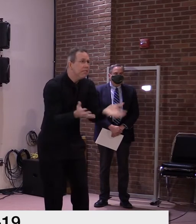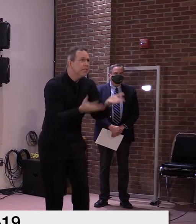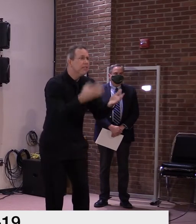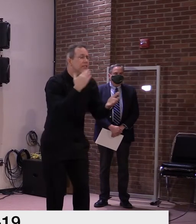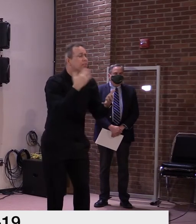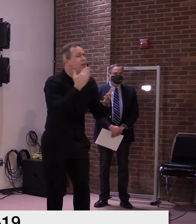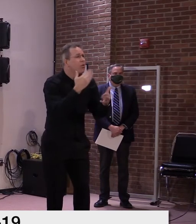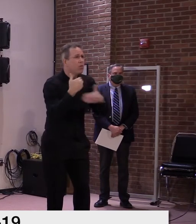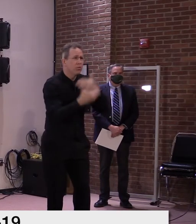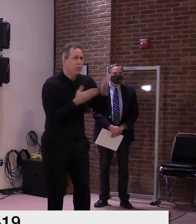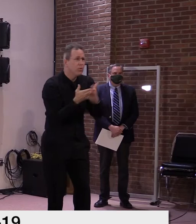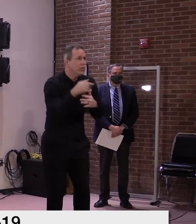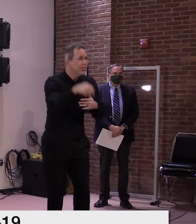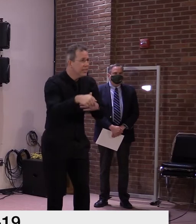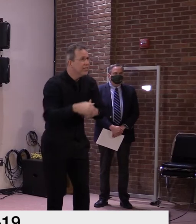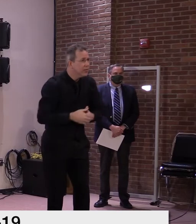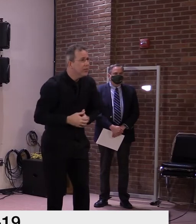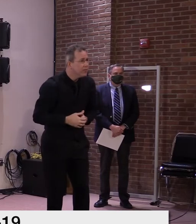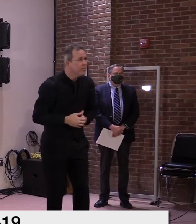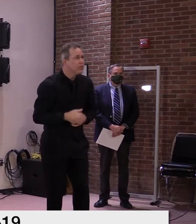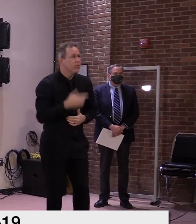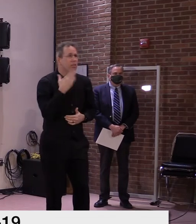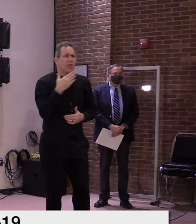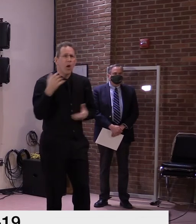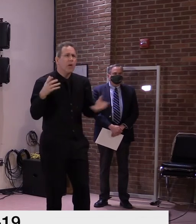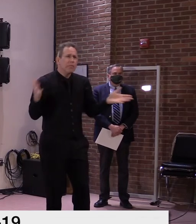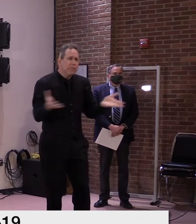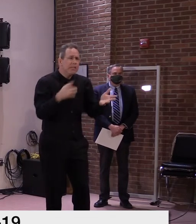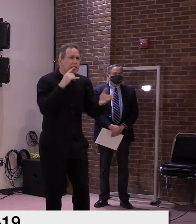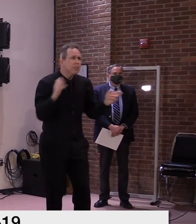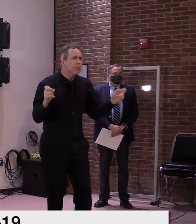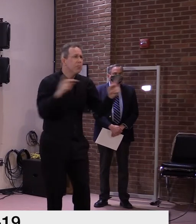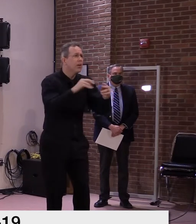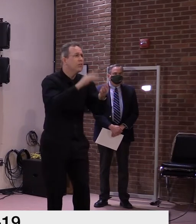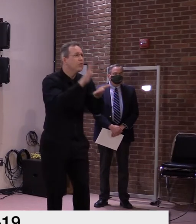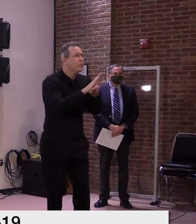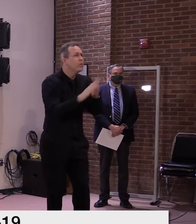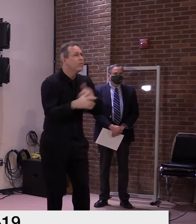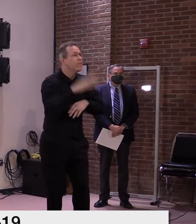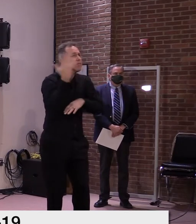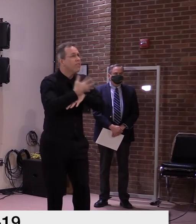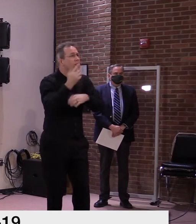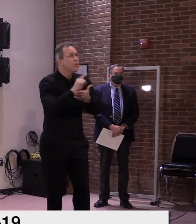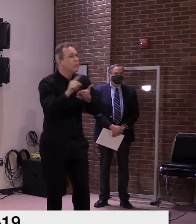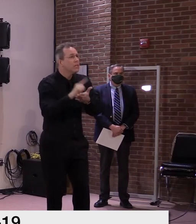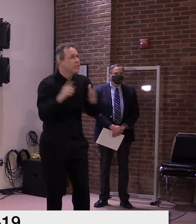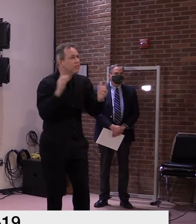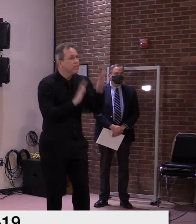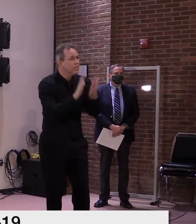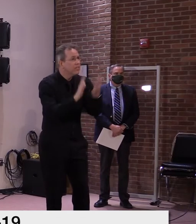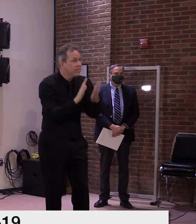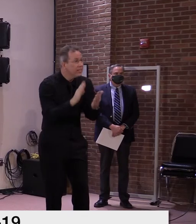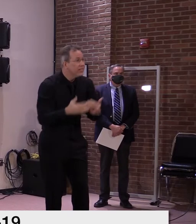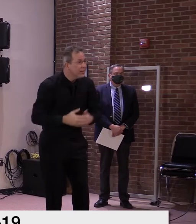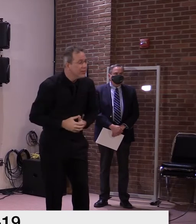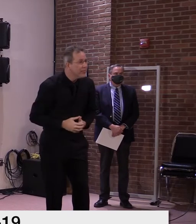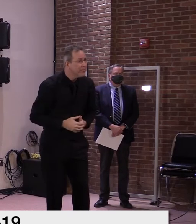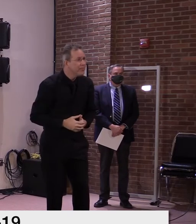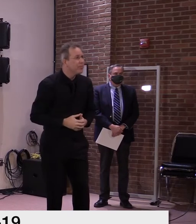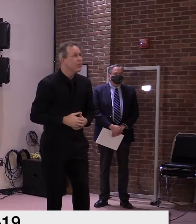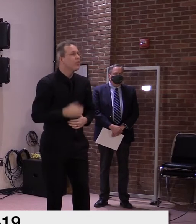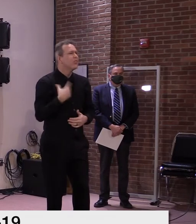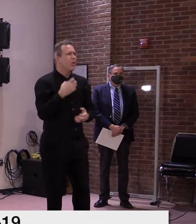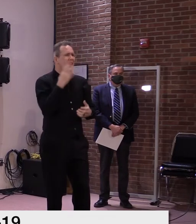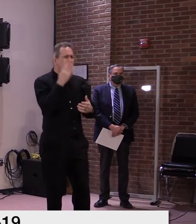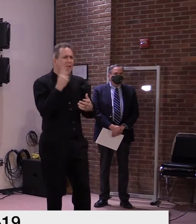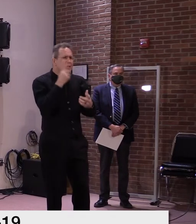getting our kids back to school 5 days a week, so they can recover from the impacts of this pandemic.